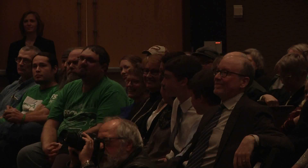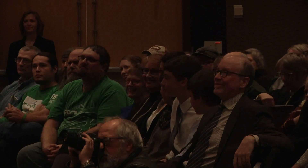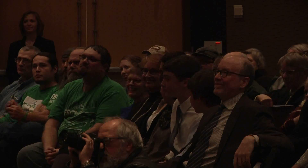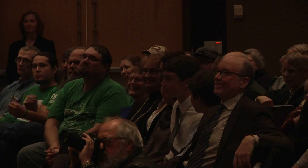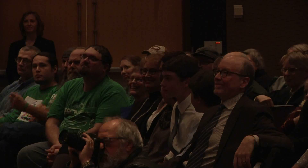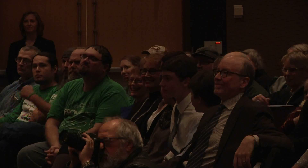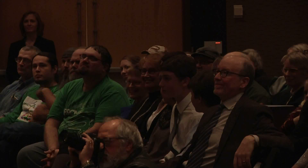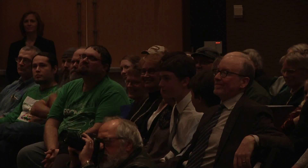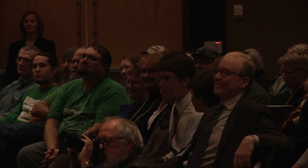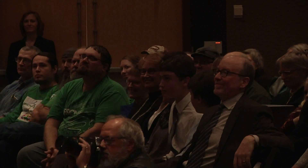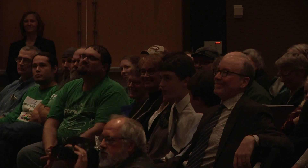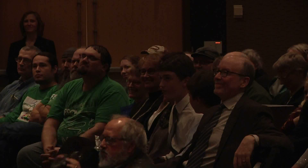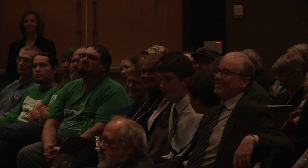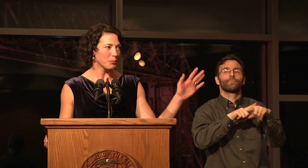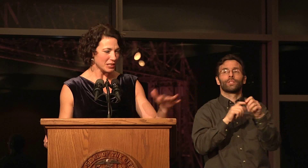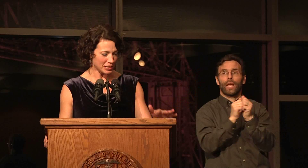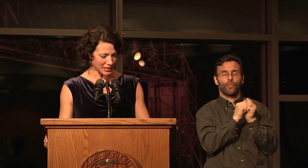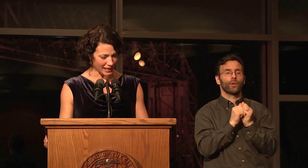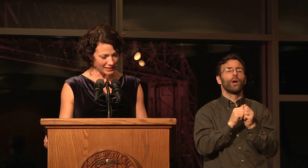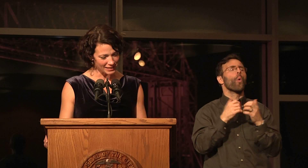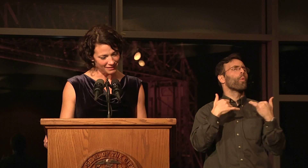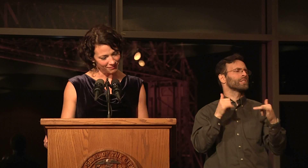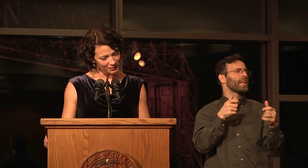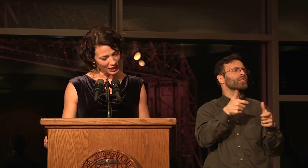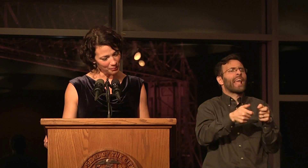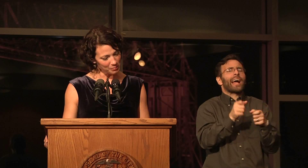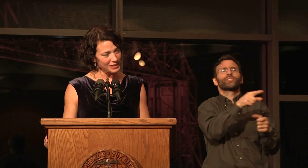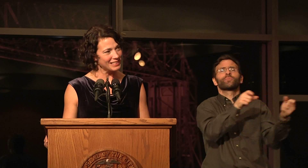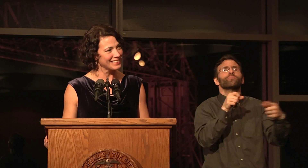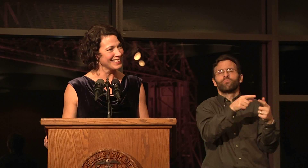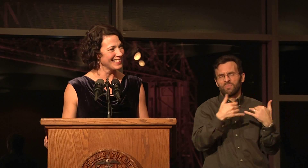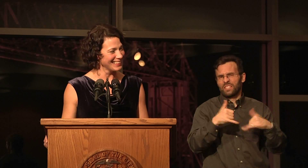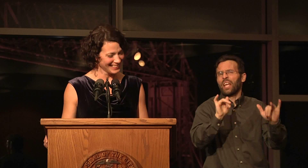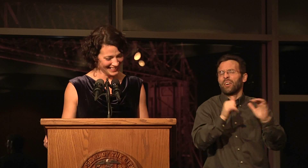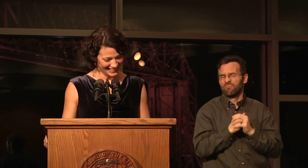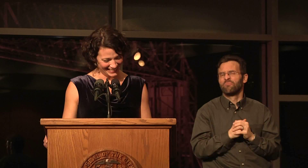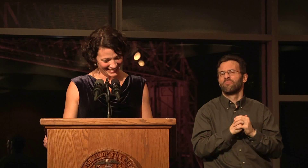lot of FaceTime together. But we'll still text, but I will miss